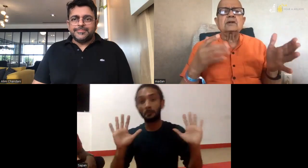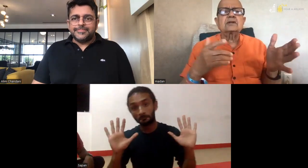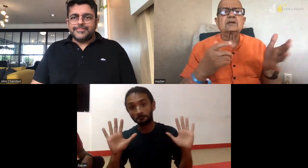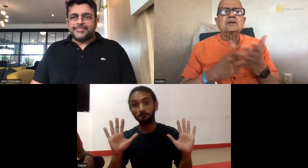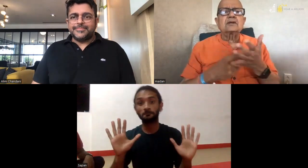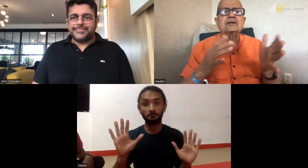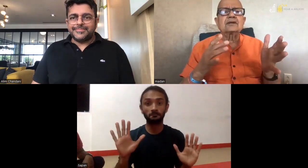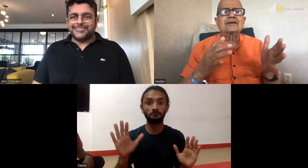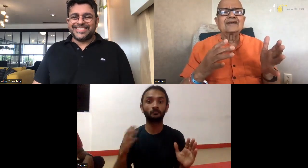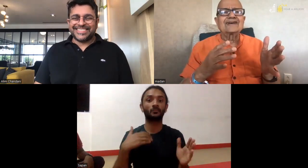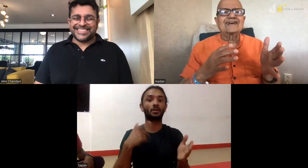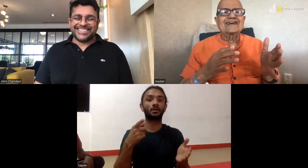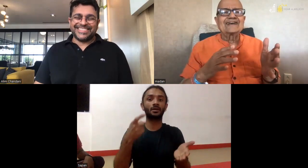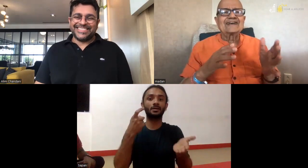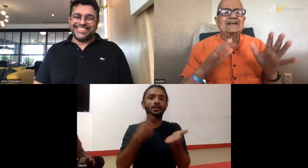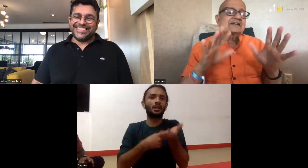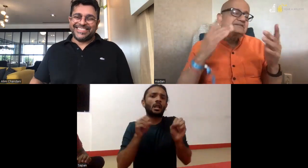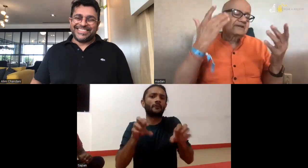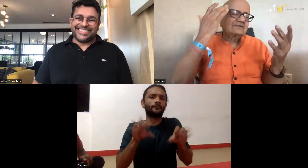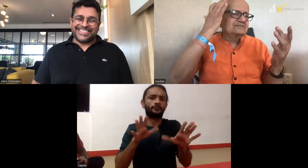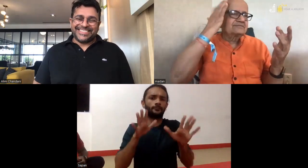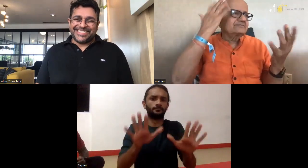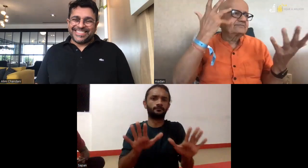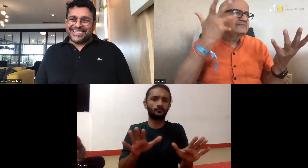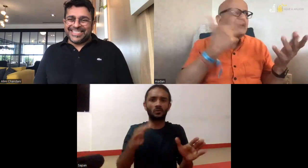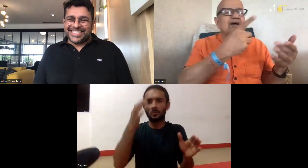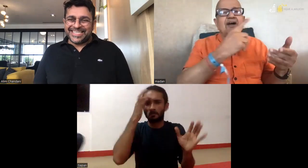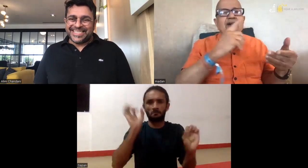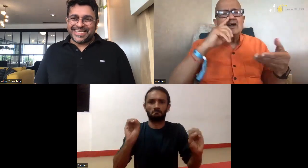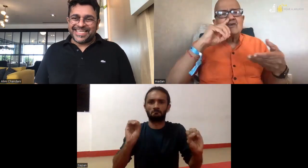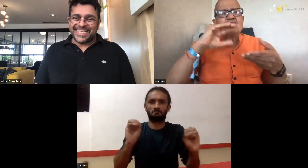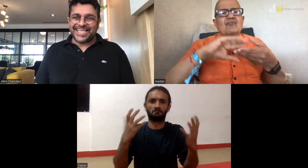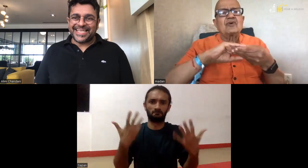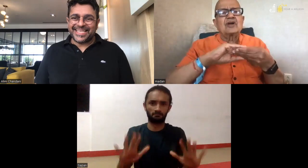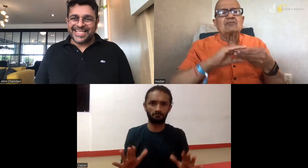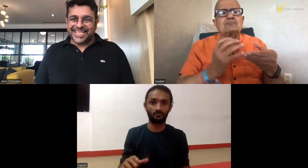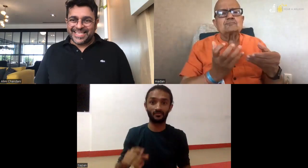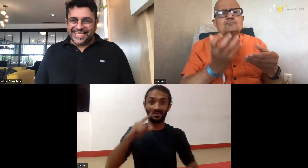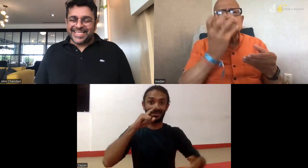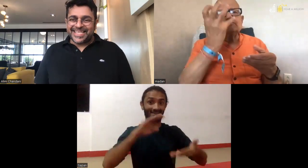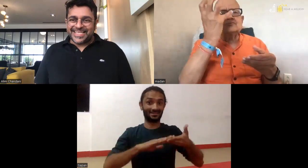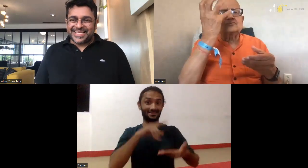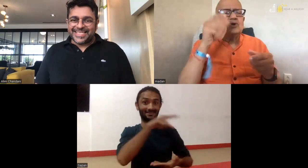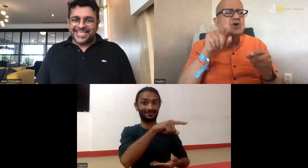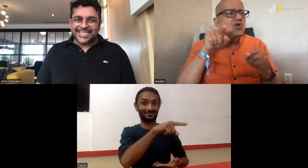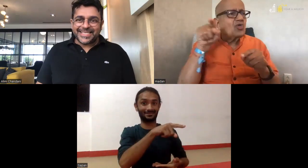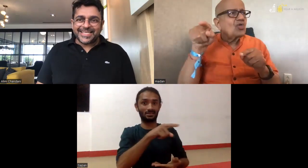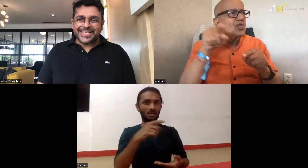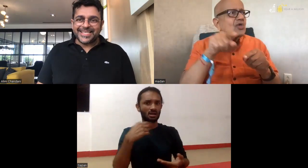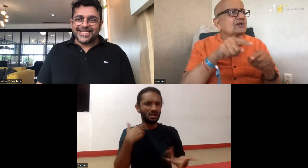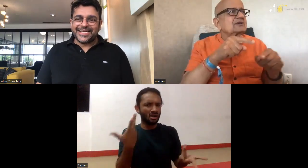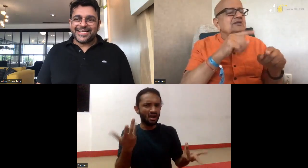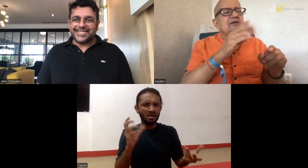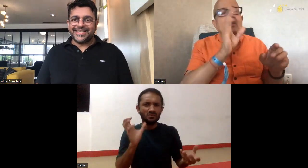So Arti, Bilal's wife, she is here, and we can also work. We can take their help as well. We can have